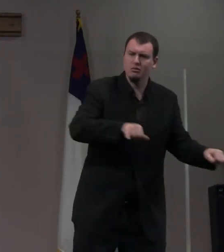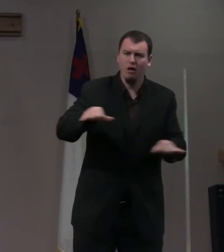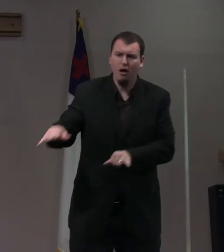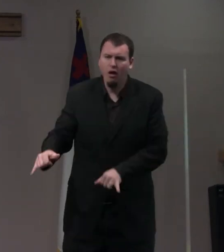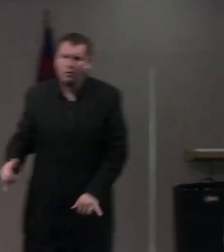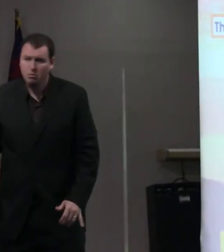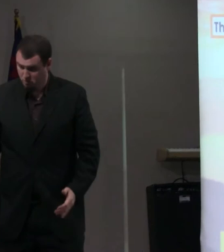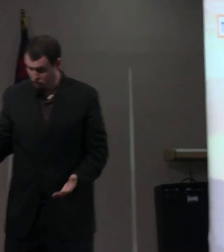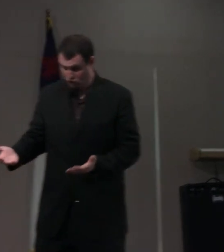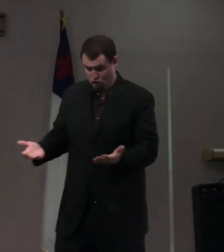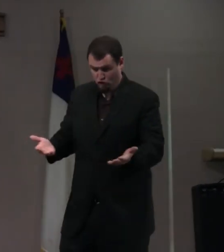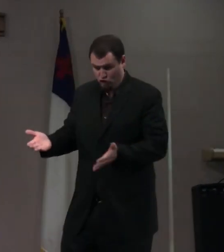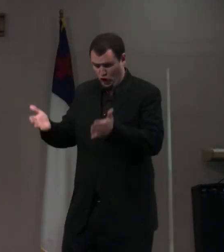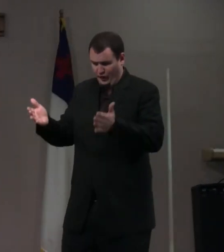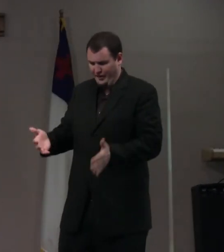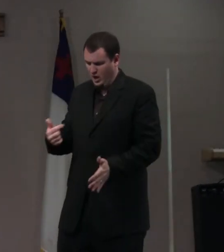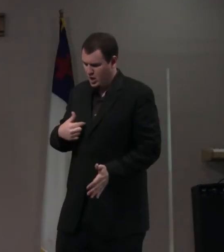So now I encourage you to do the same.